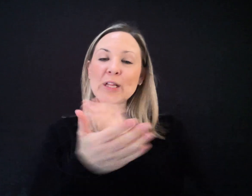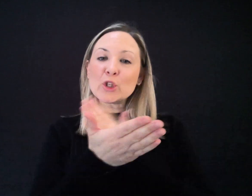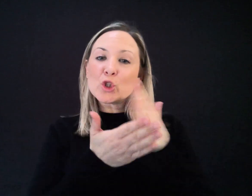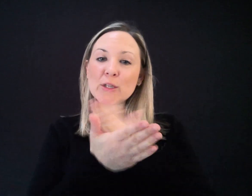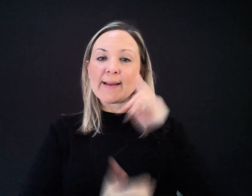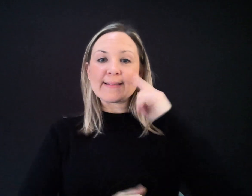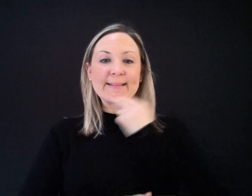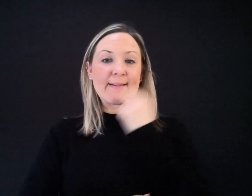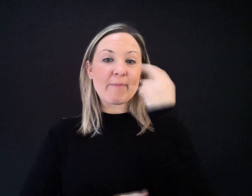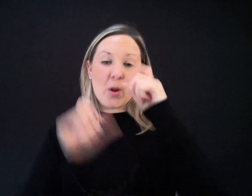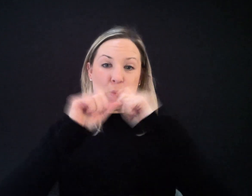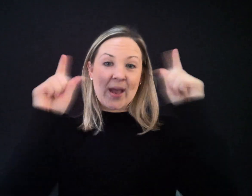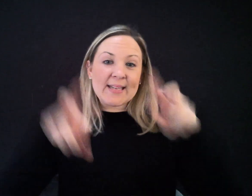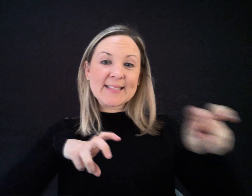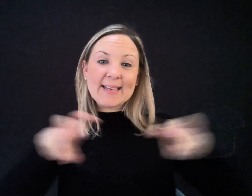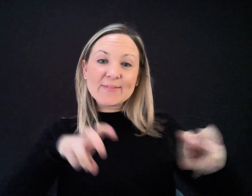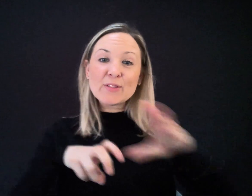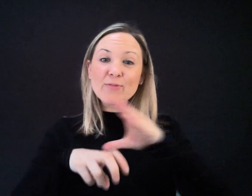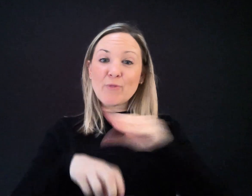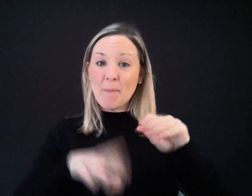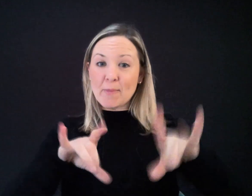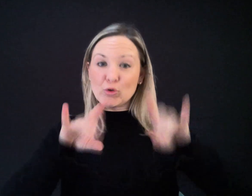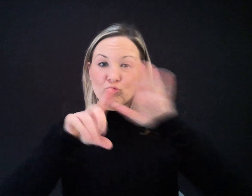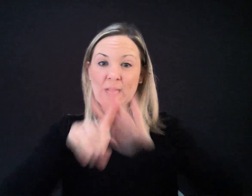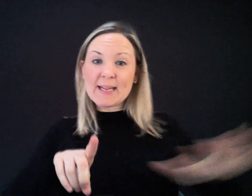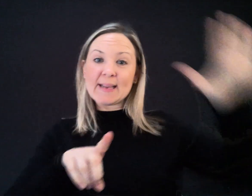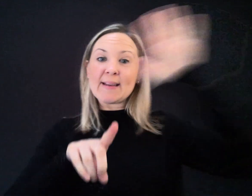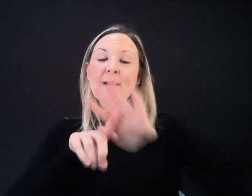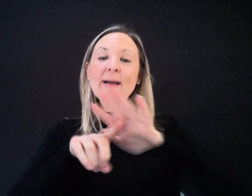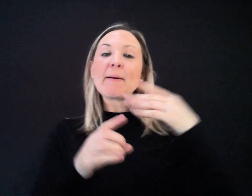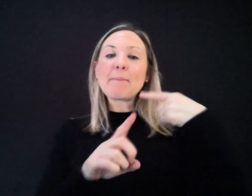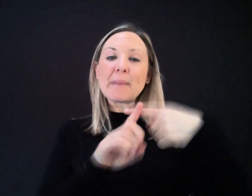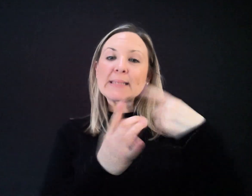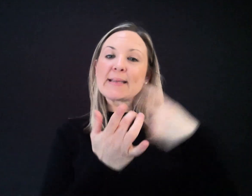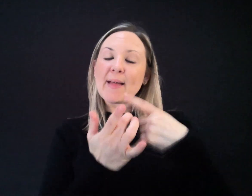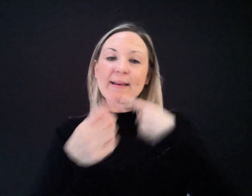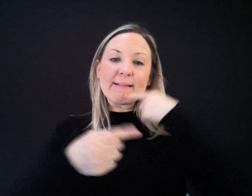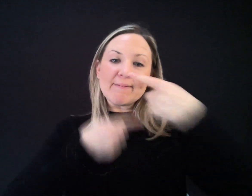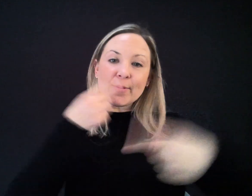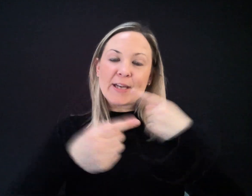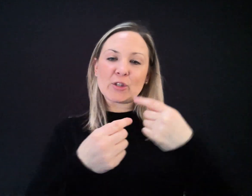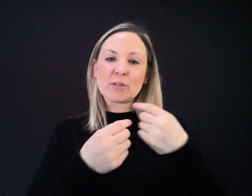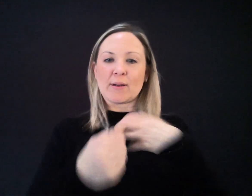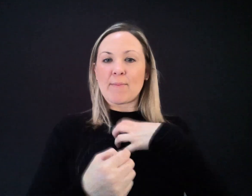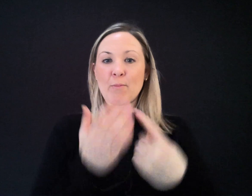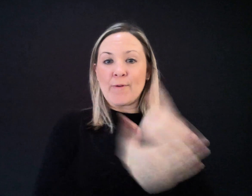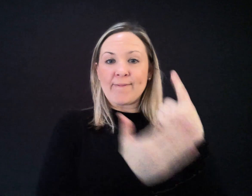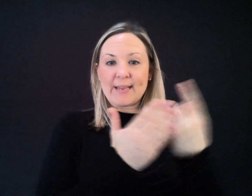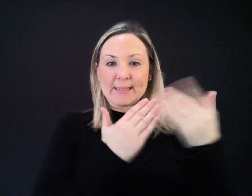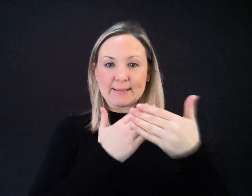awareness activities from around Australia and other information and upcoming events. If you have